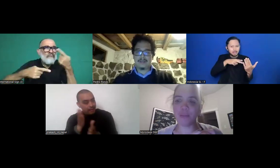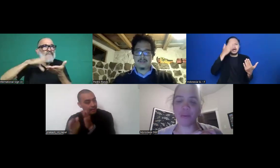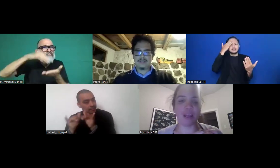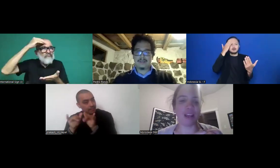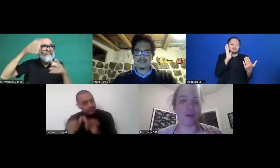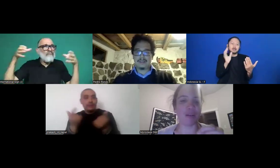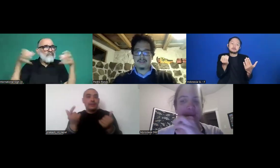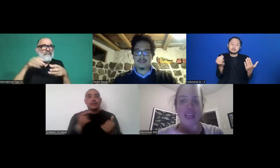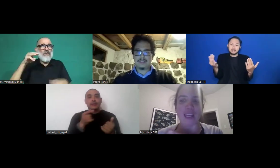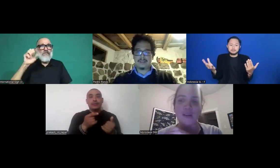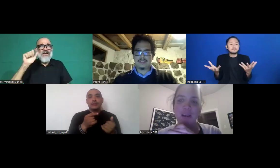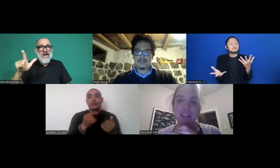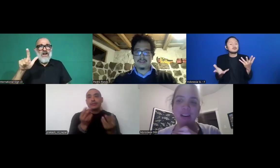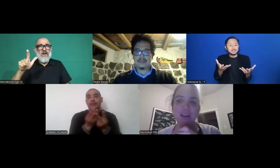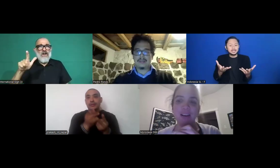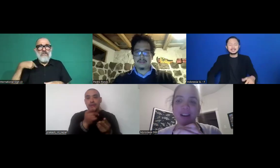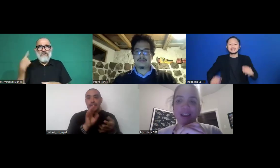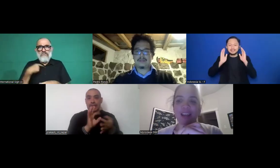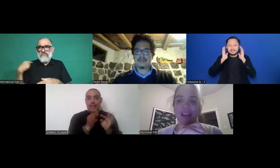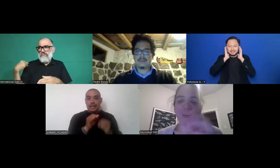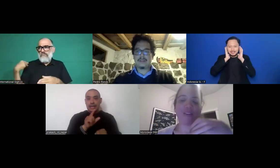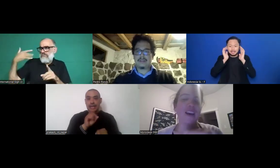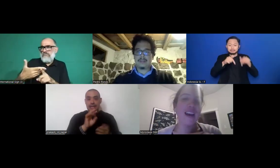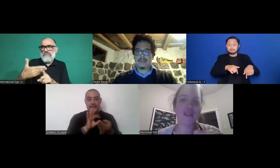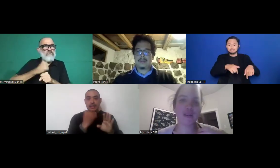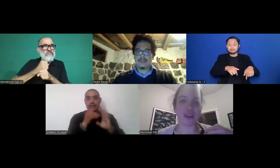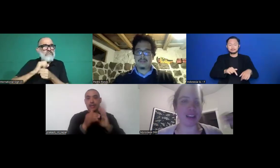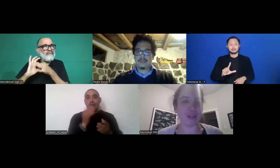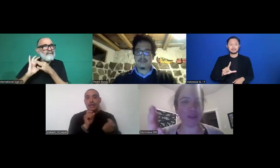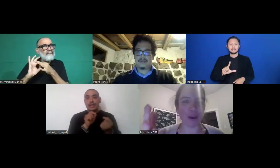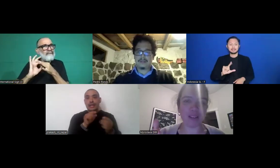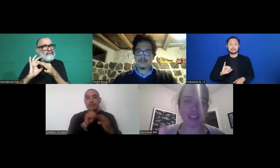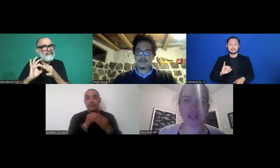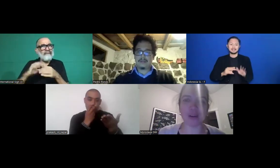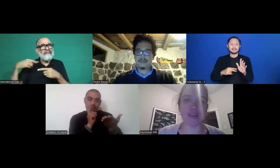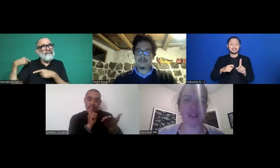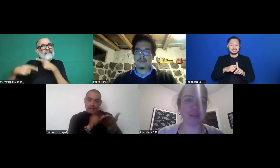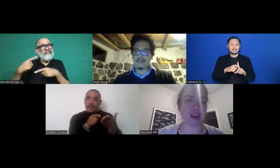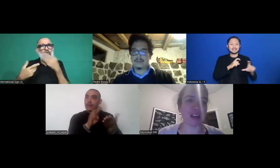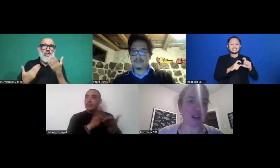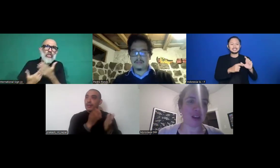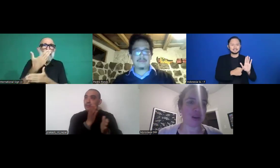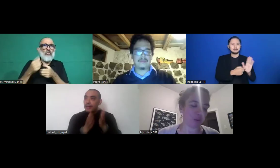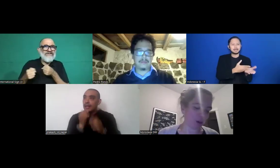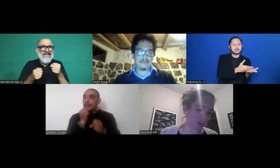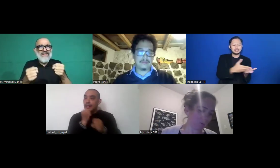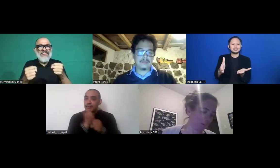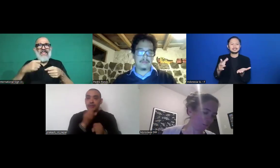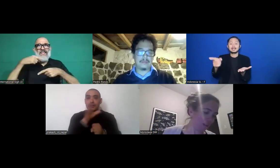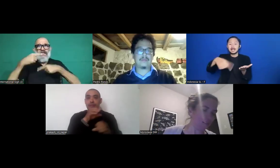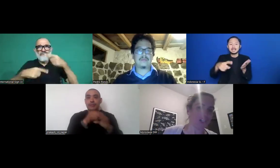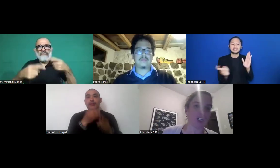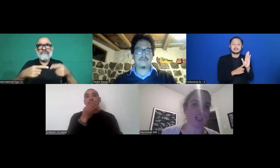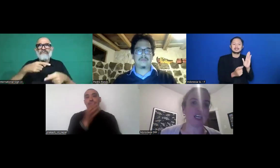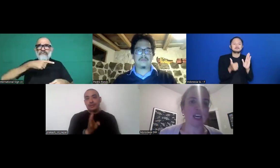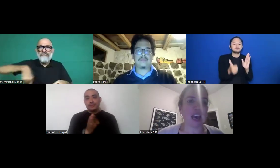going to put it also a link to it in our chat so that if you haven't seen our strategic plan, you'll be welcome to